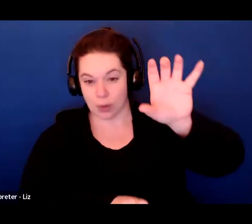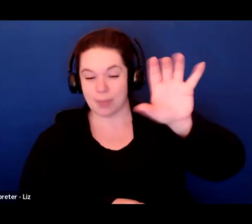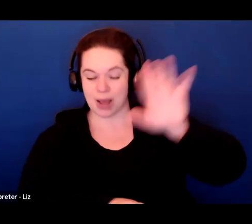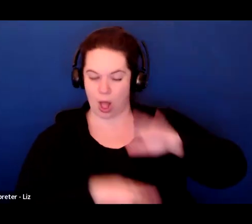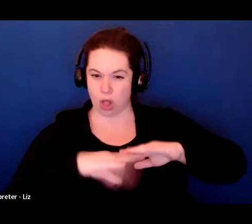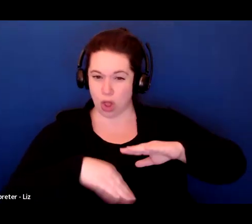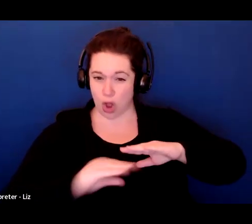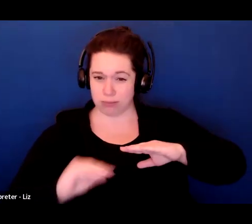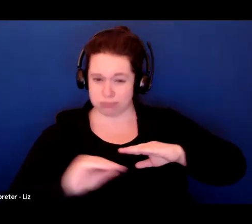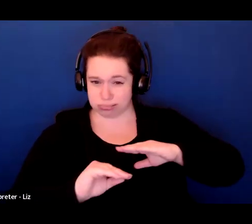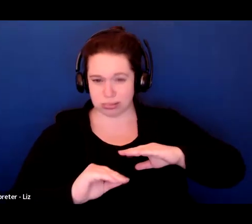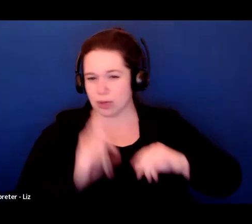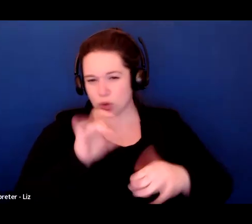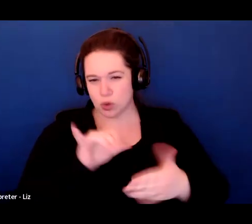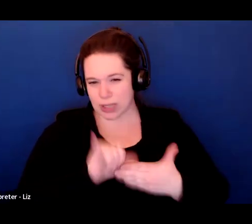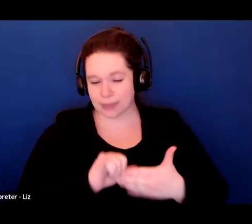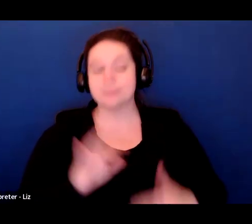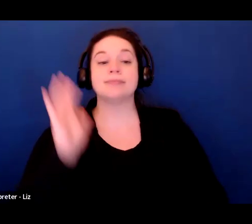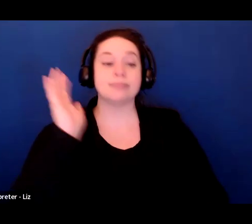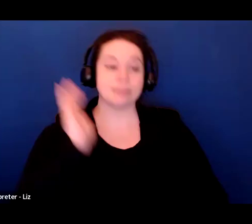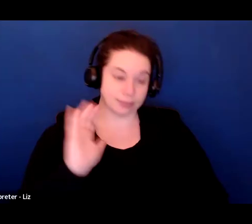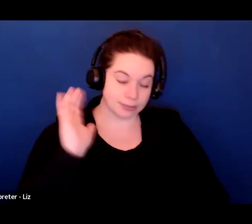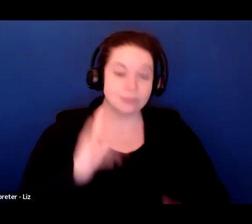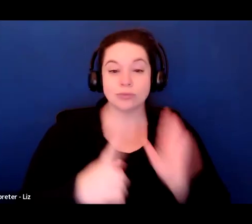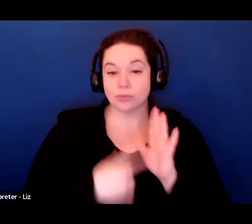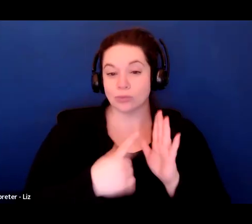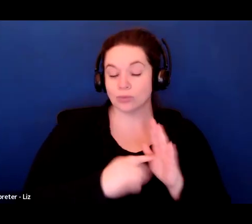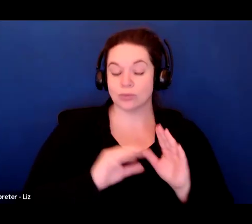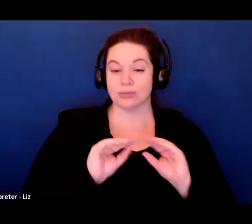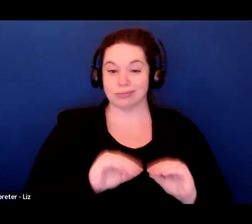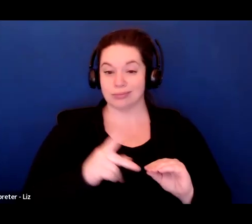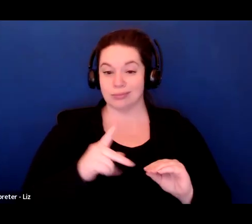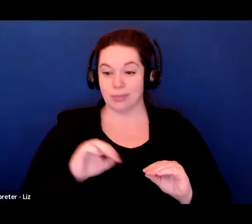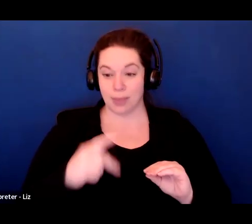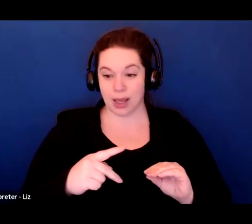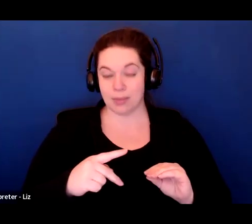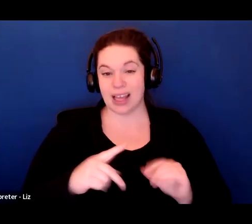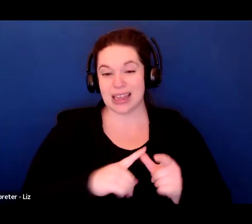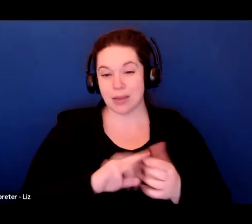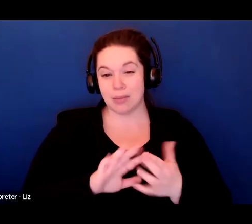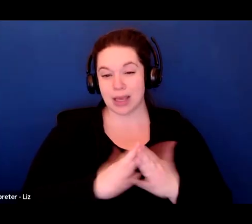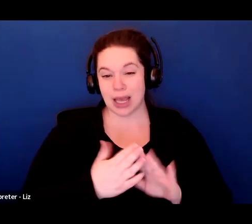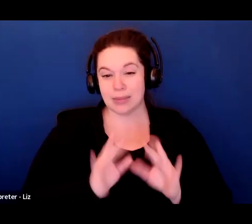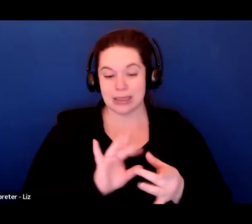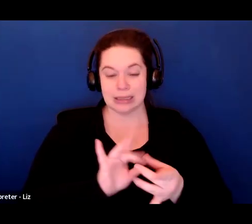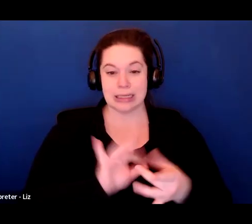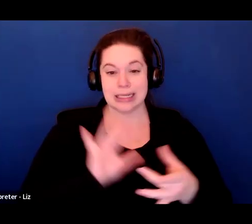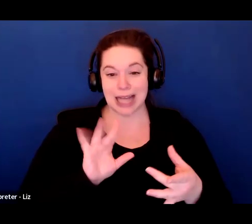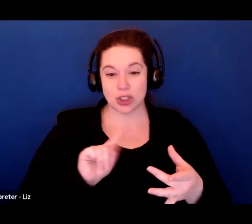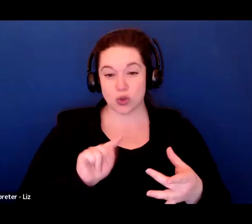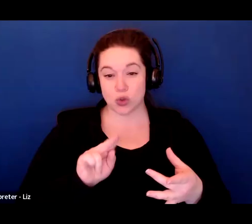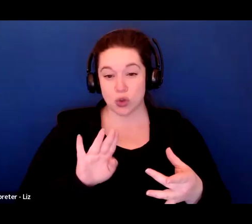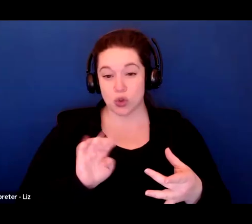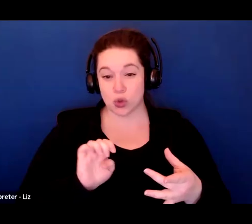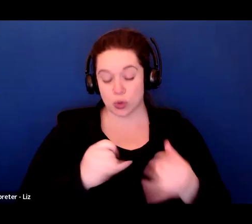going to do that. It used to be that sometimes they would put them in and they would become detached. So the tube that would